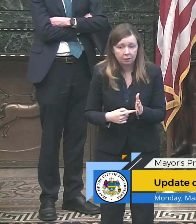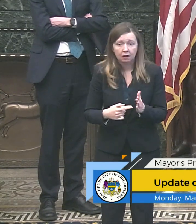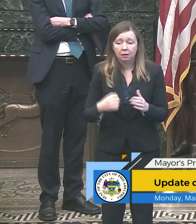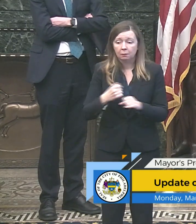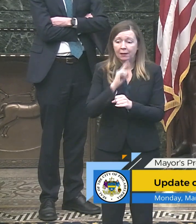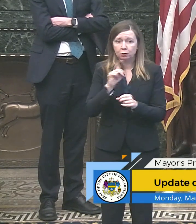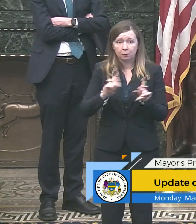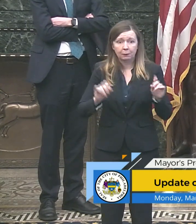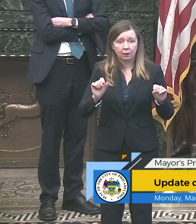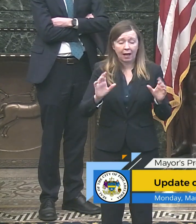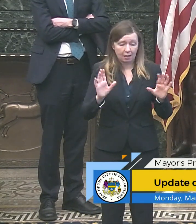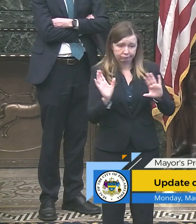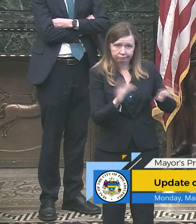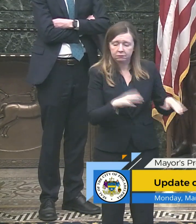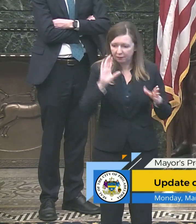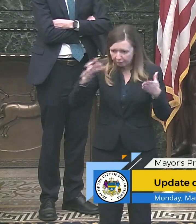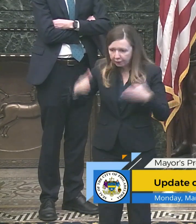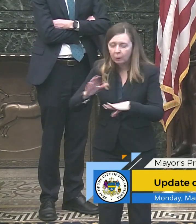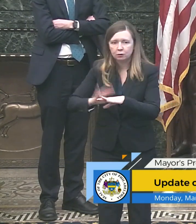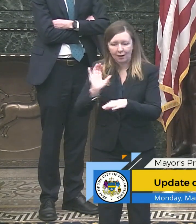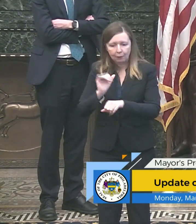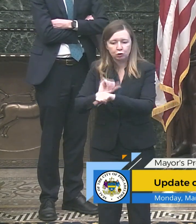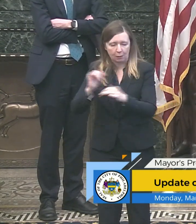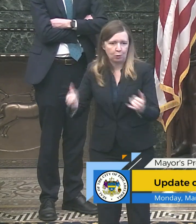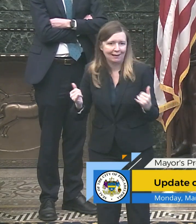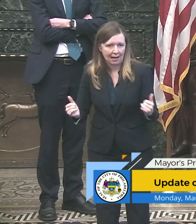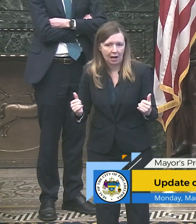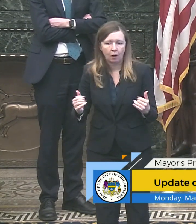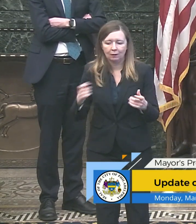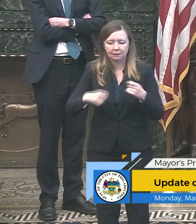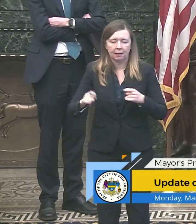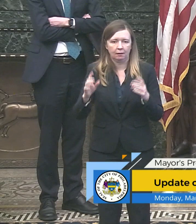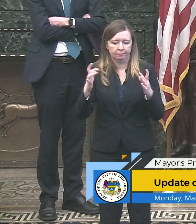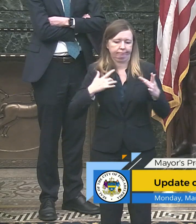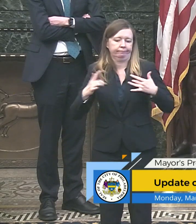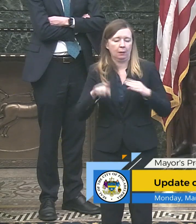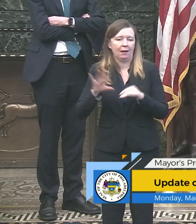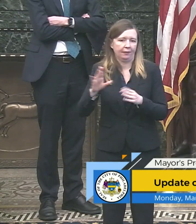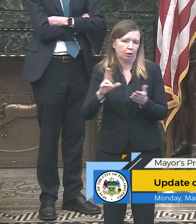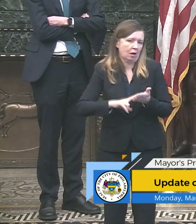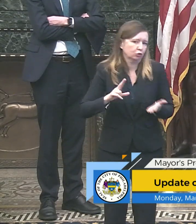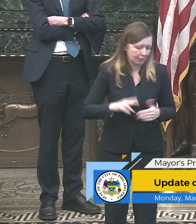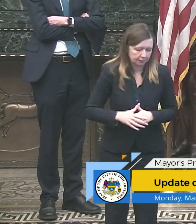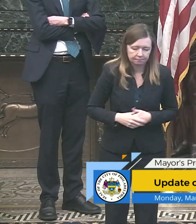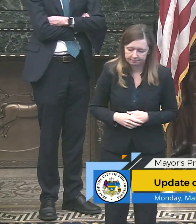people focused on the job at hand as opposed to worrying about their labor contract.